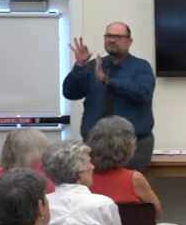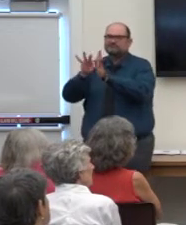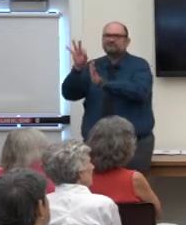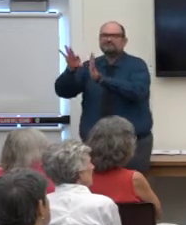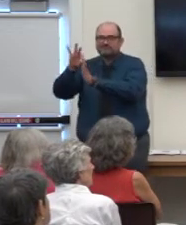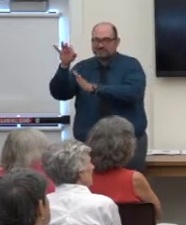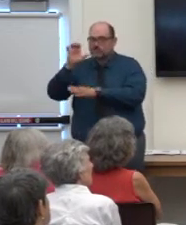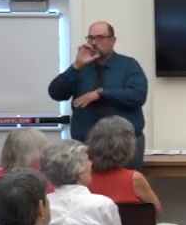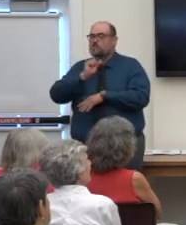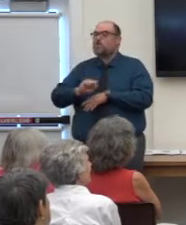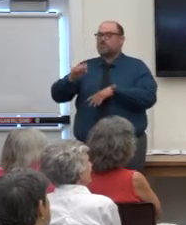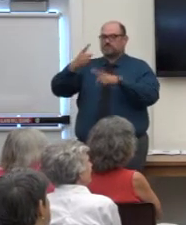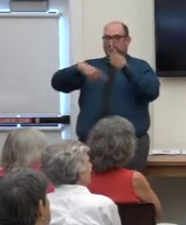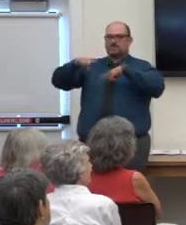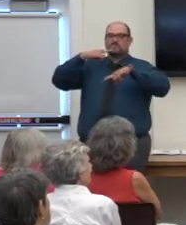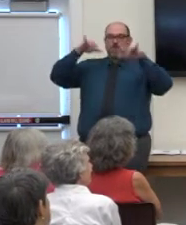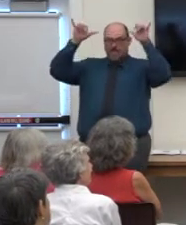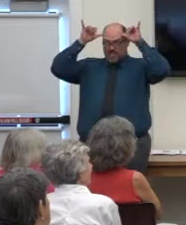like this,